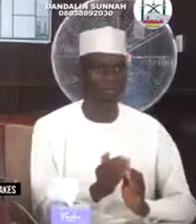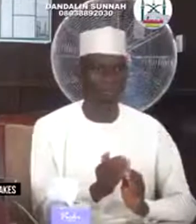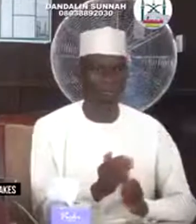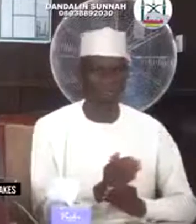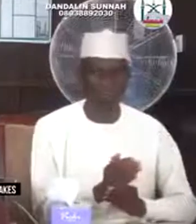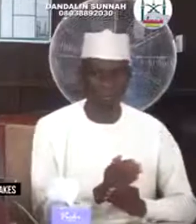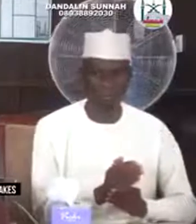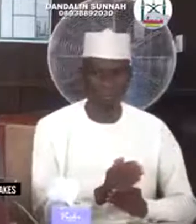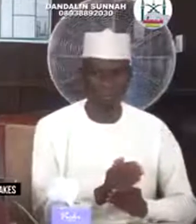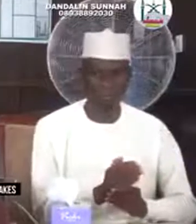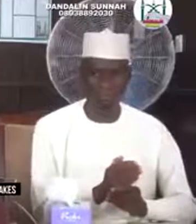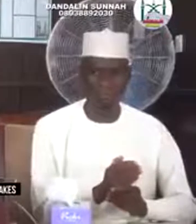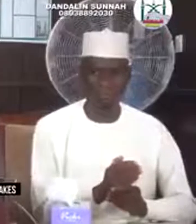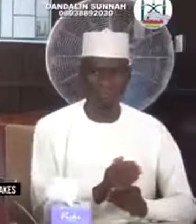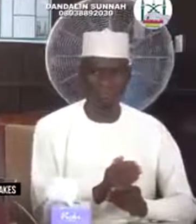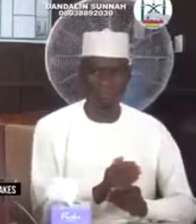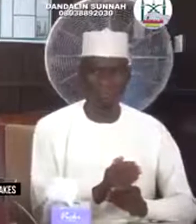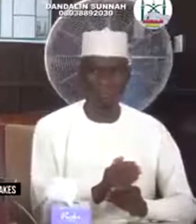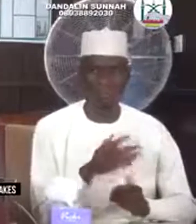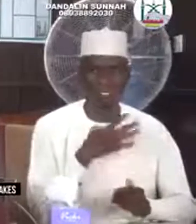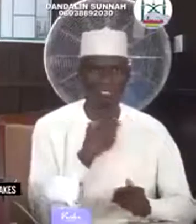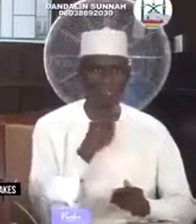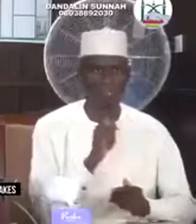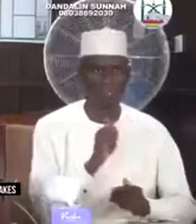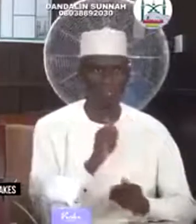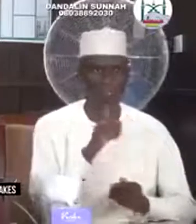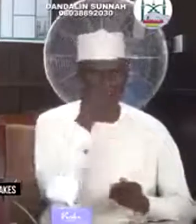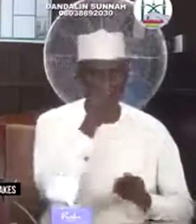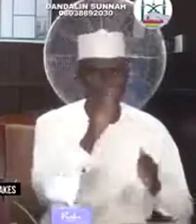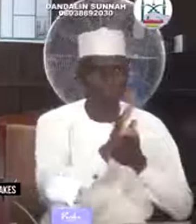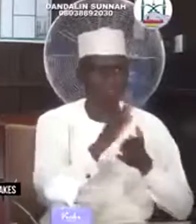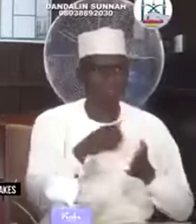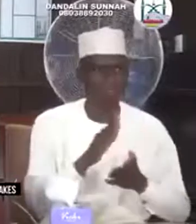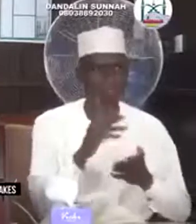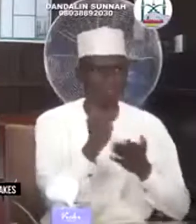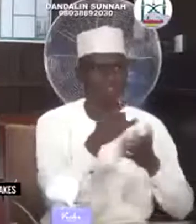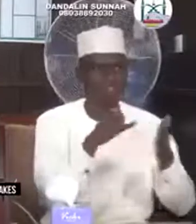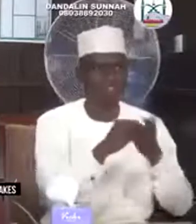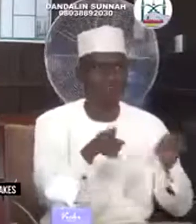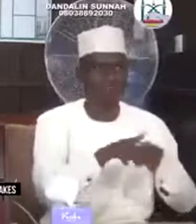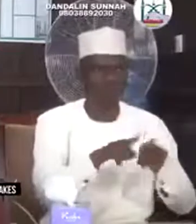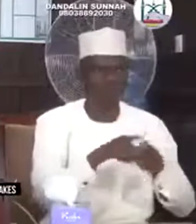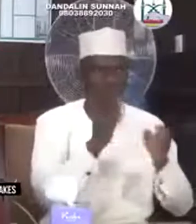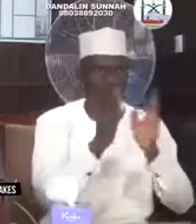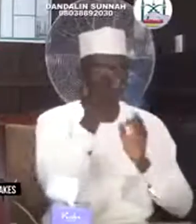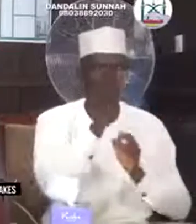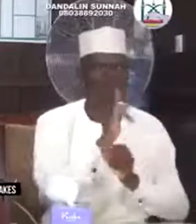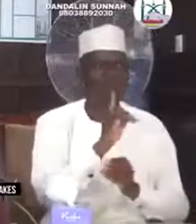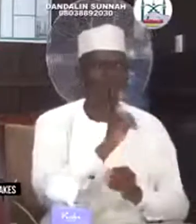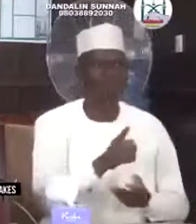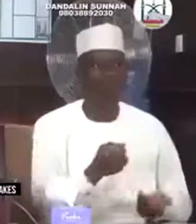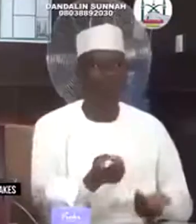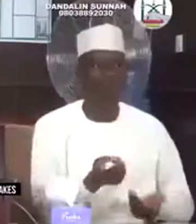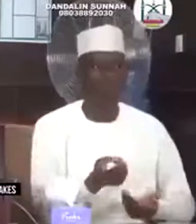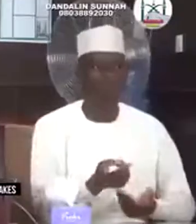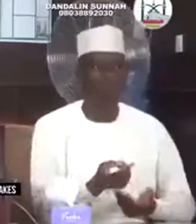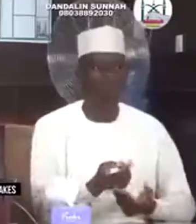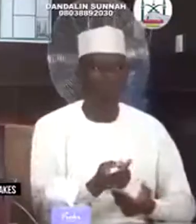And the government paper should carry it also, if there is truth.